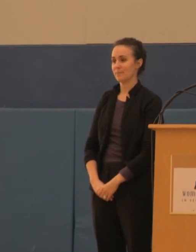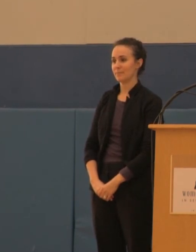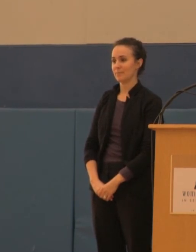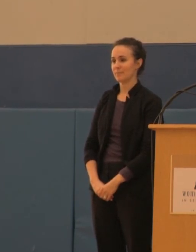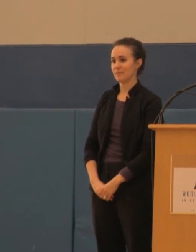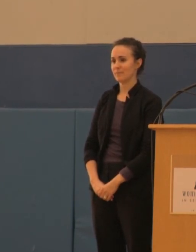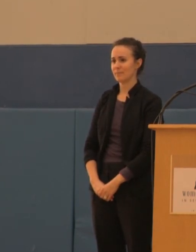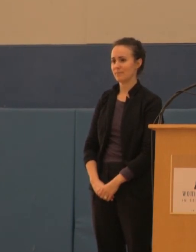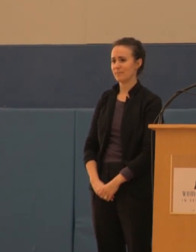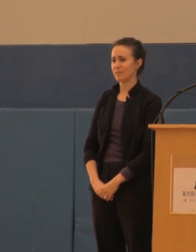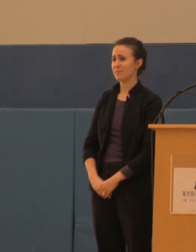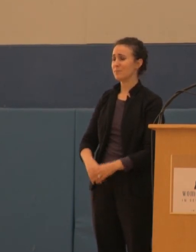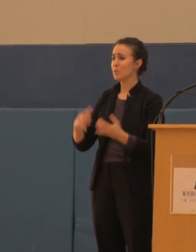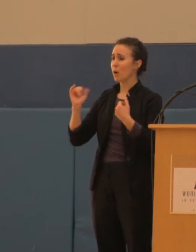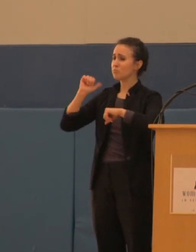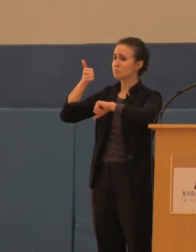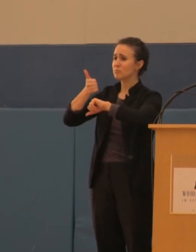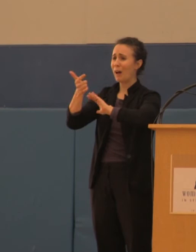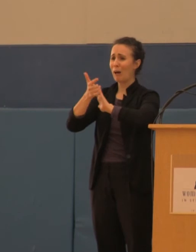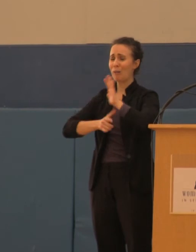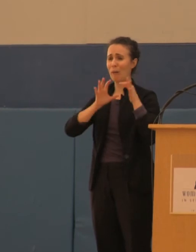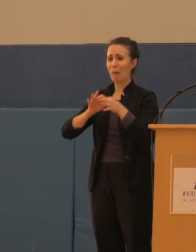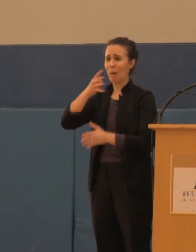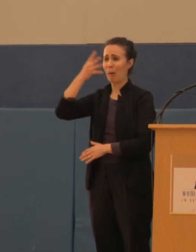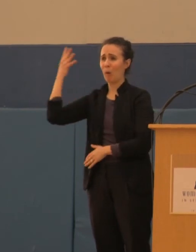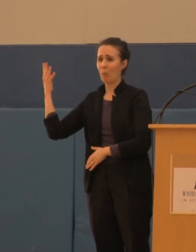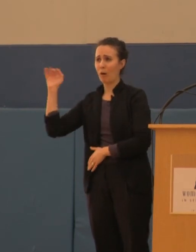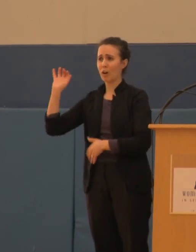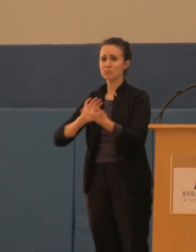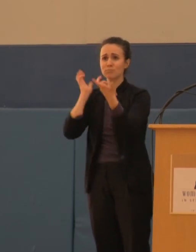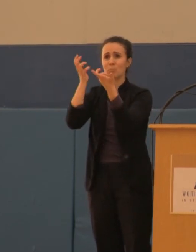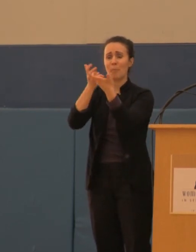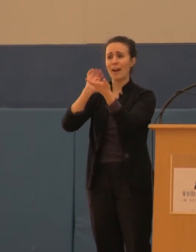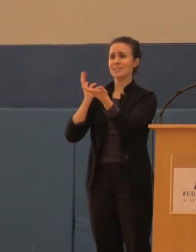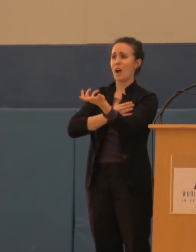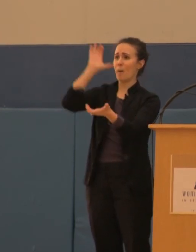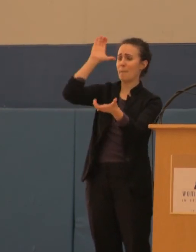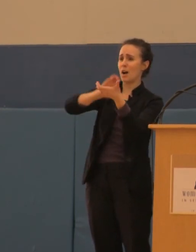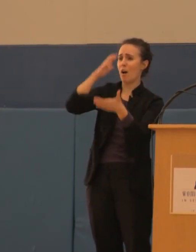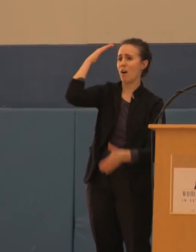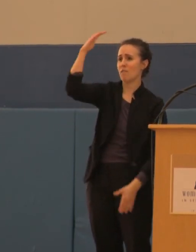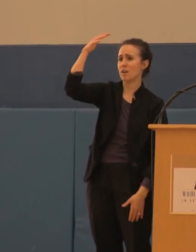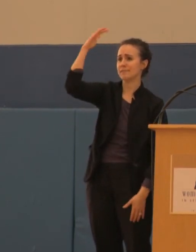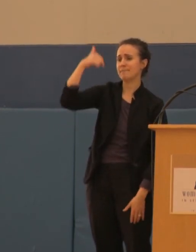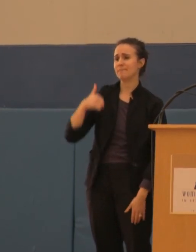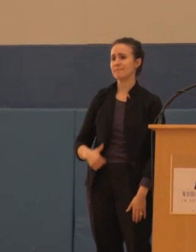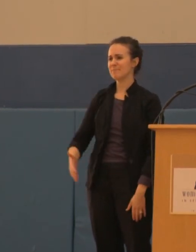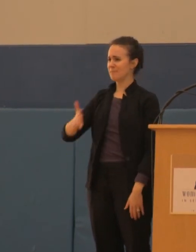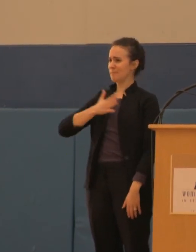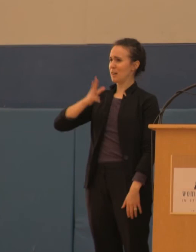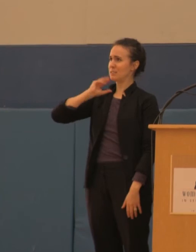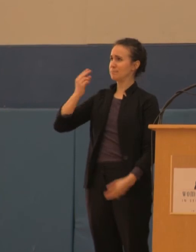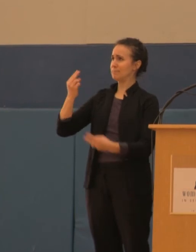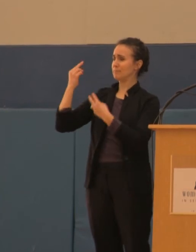Our immigration policy needs to reflect such beliefs. In my own experience, I was